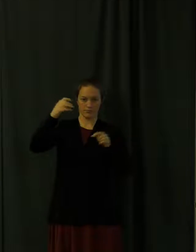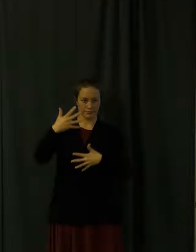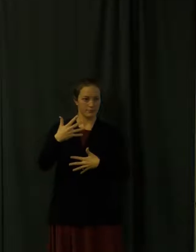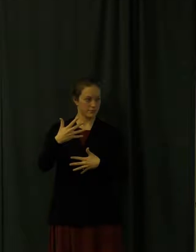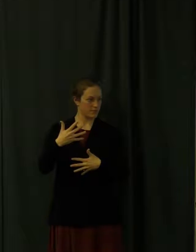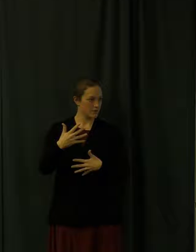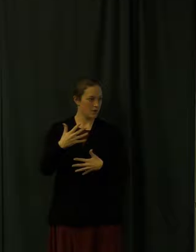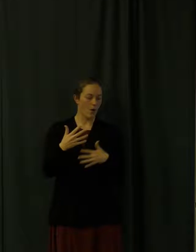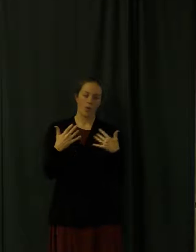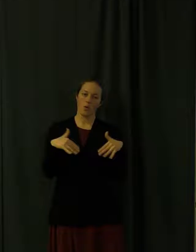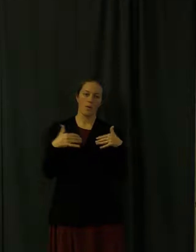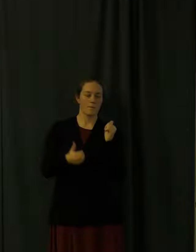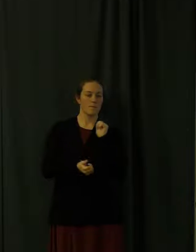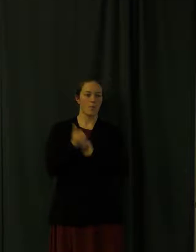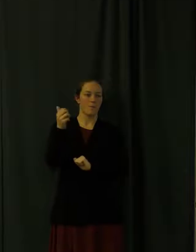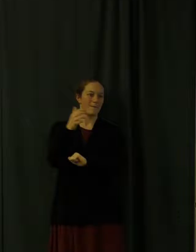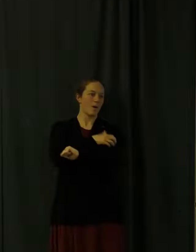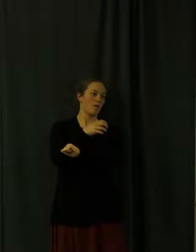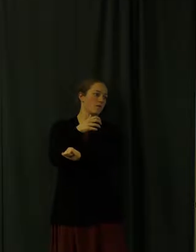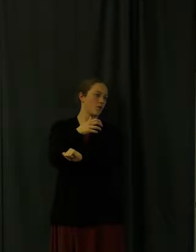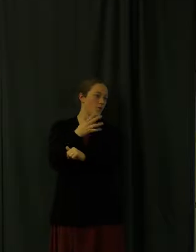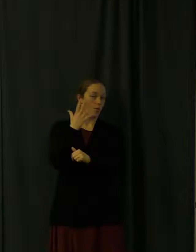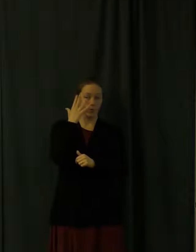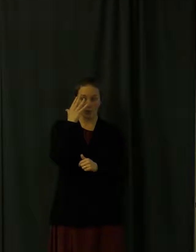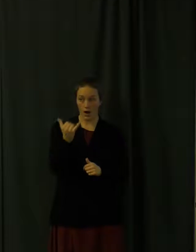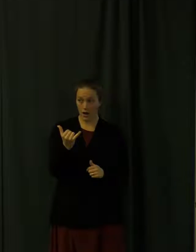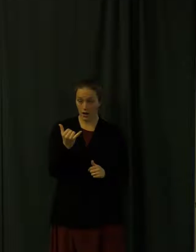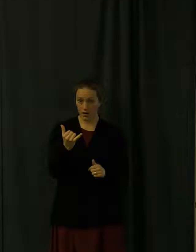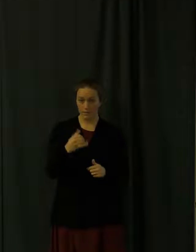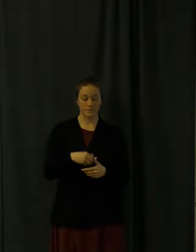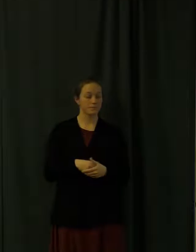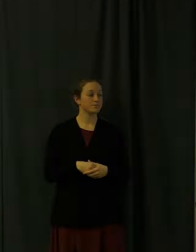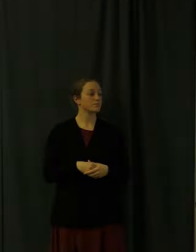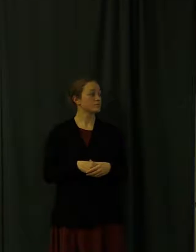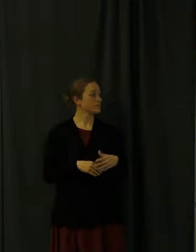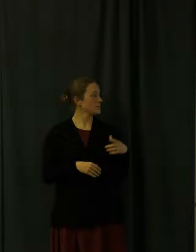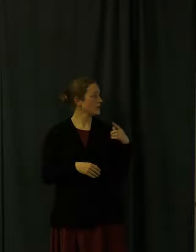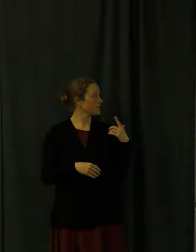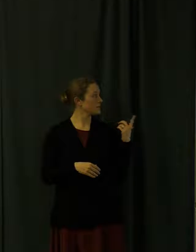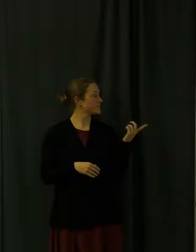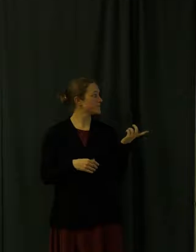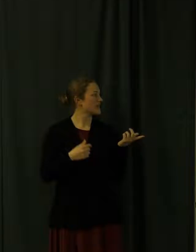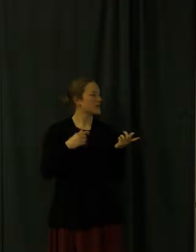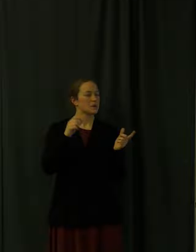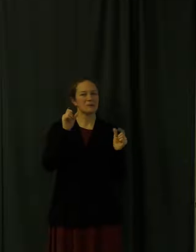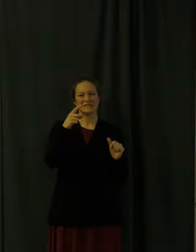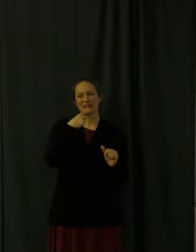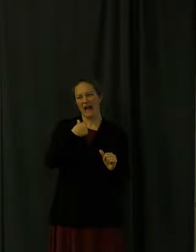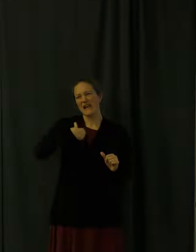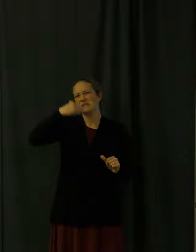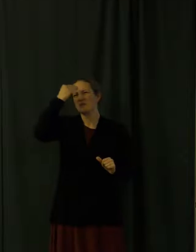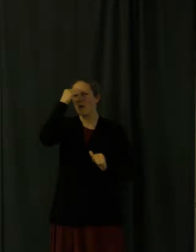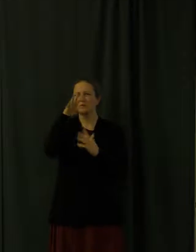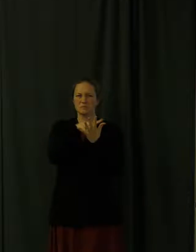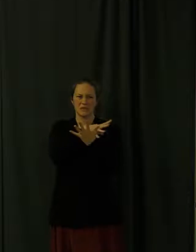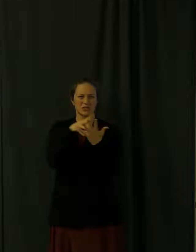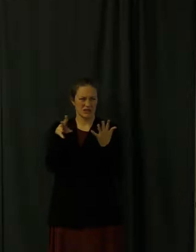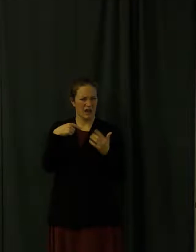is the most powerful part about your Google Drive. Because, so you can say, here's where you say like, well, I know it was a